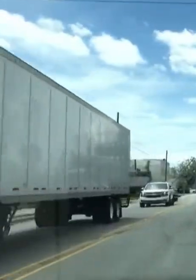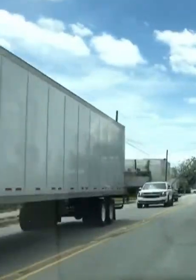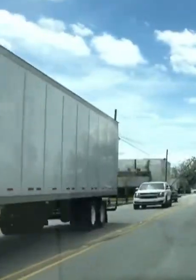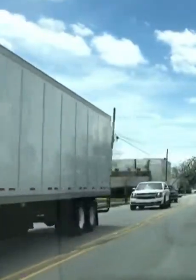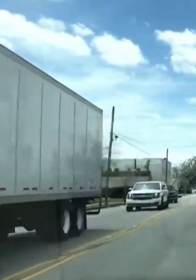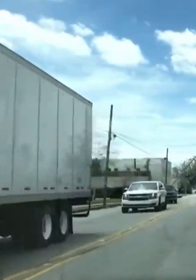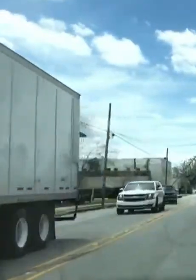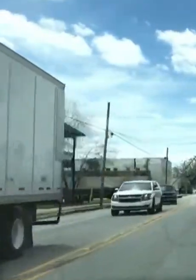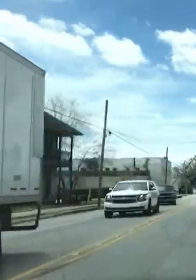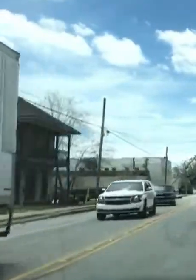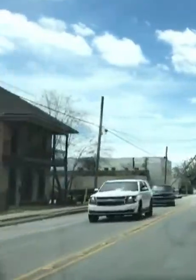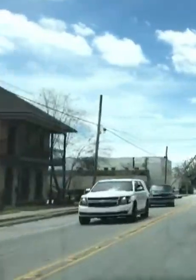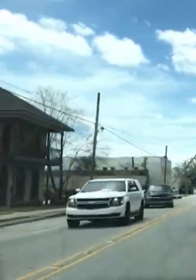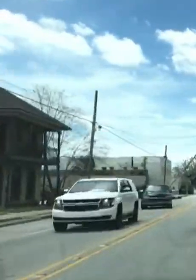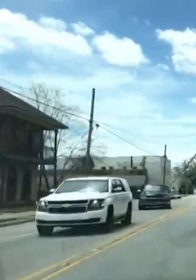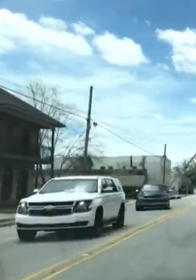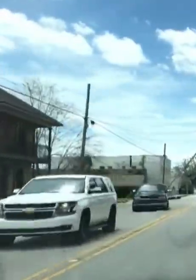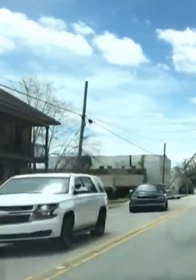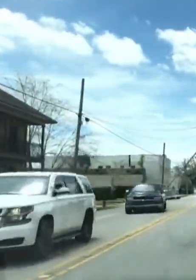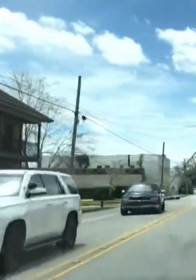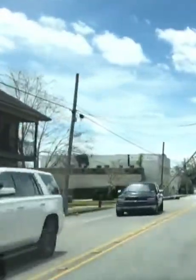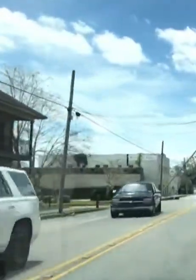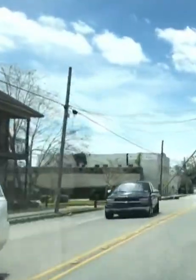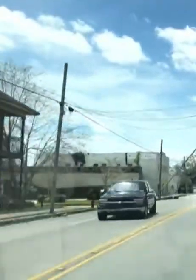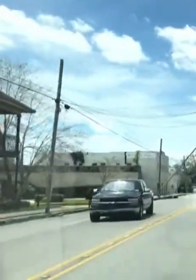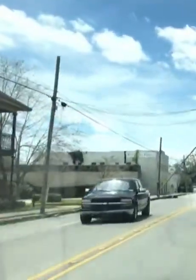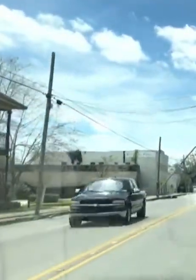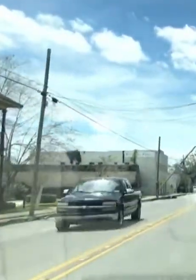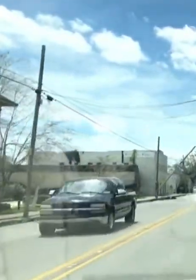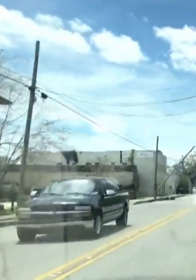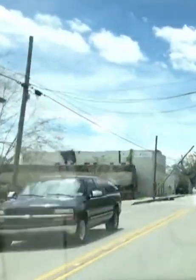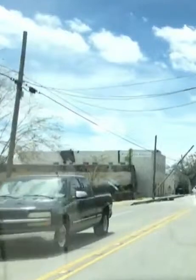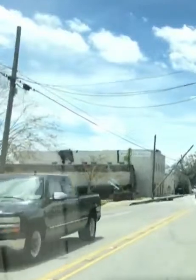trees, power lines that were down there.